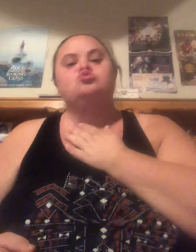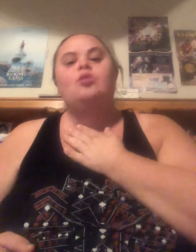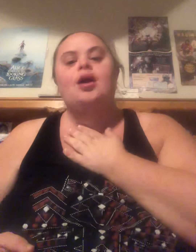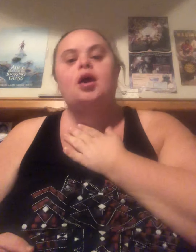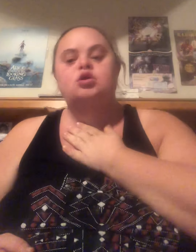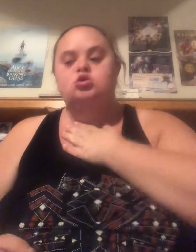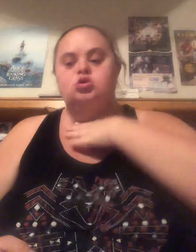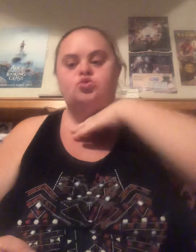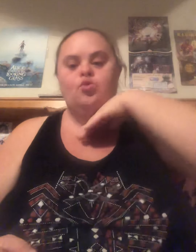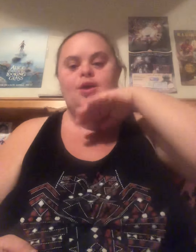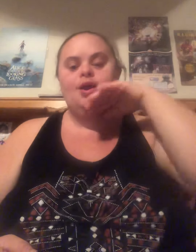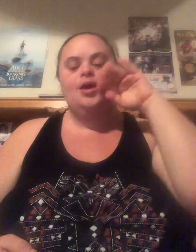strangers